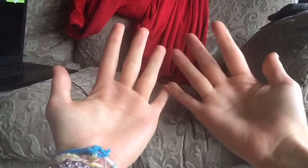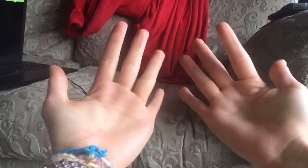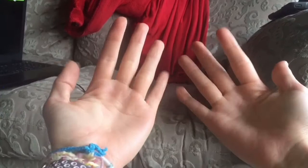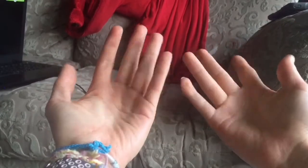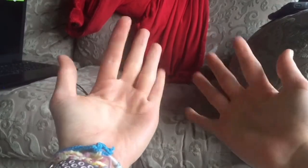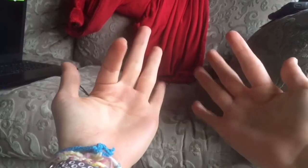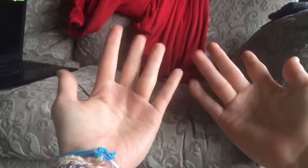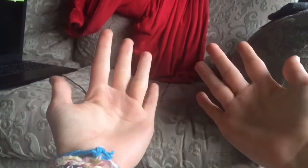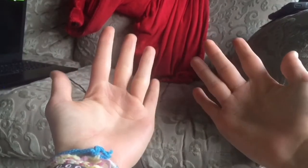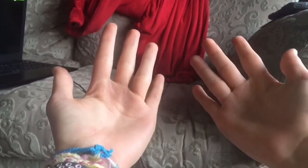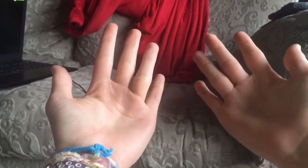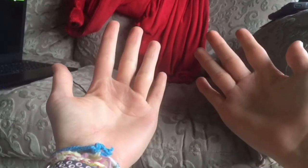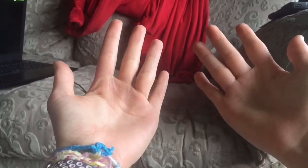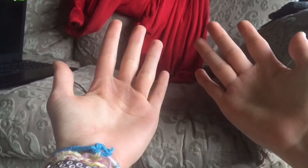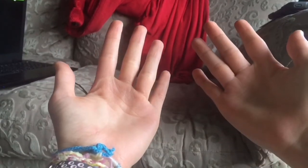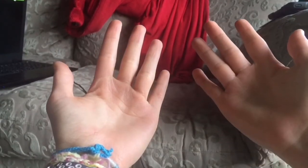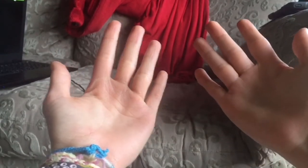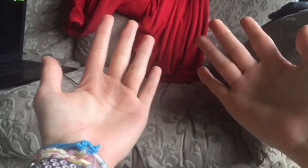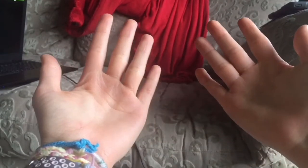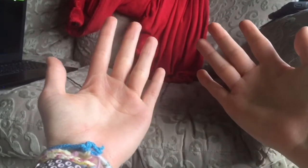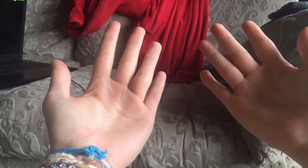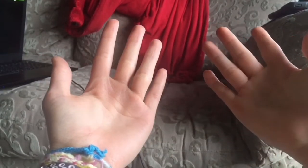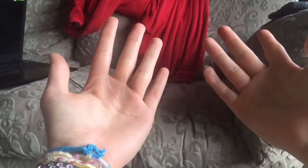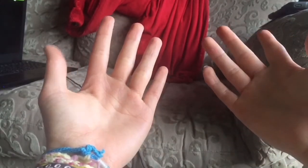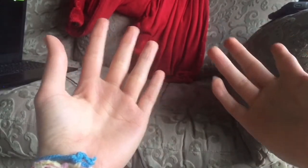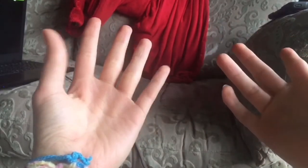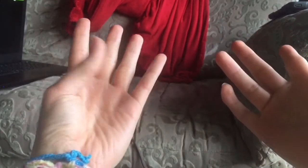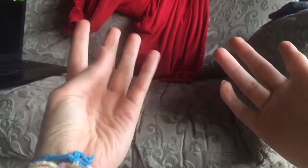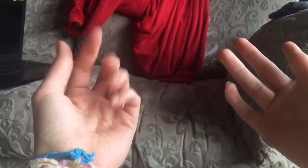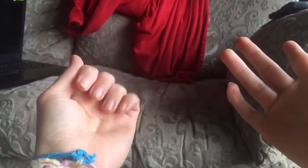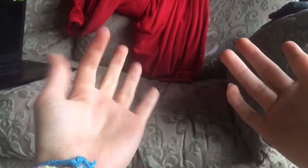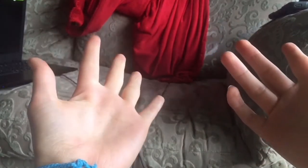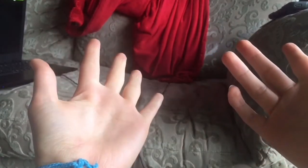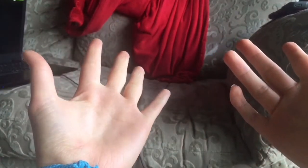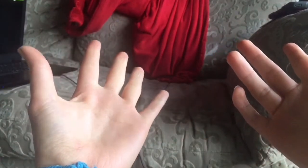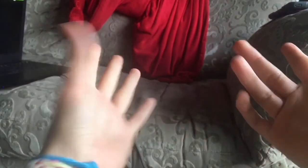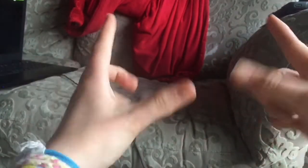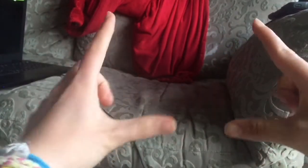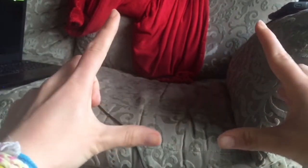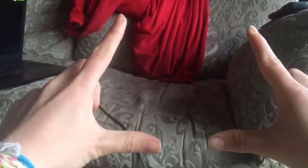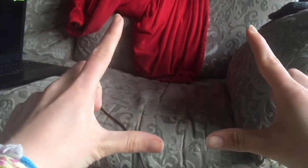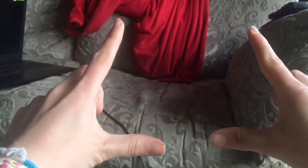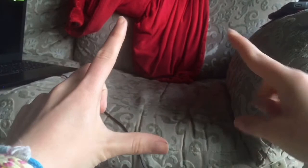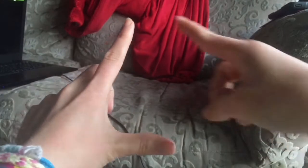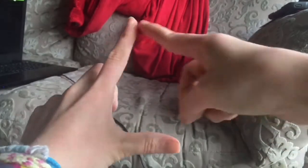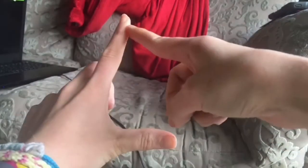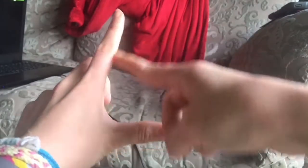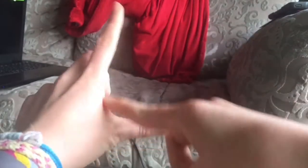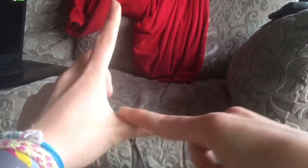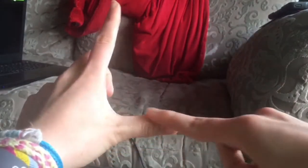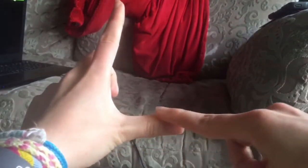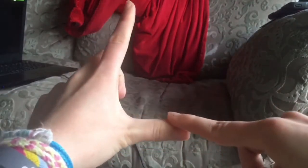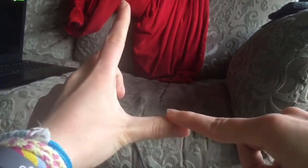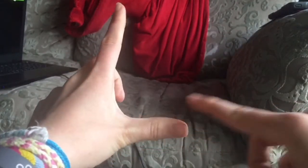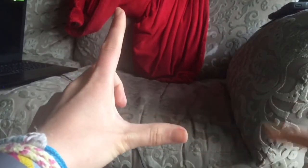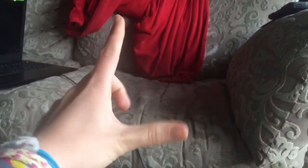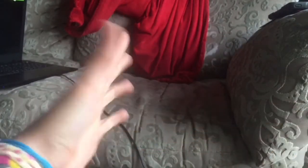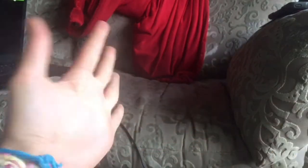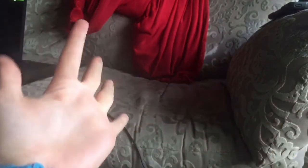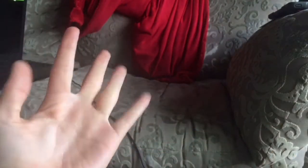hands like this out in front of you. Now to do A, we're going to take our left hand, and remember how you do that? It's the L for left. So we're going to take